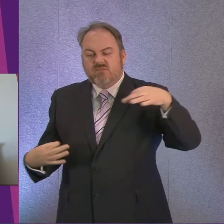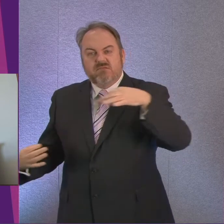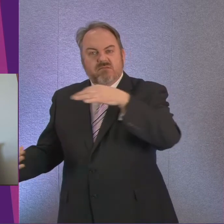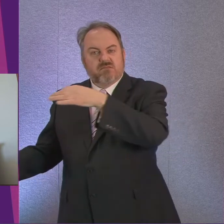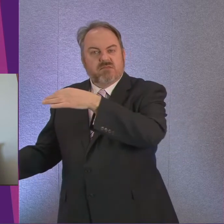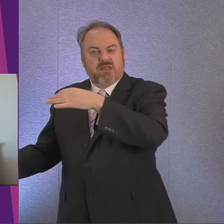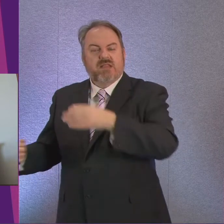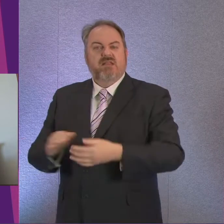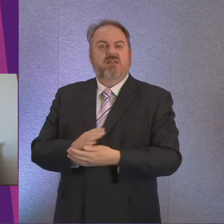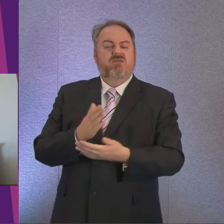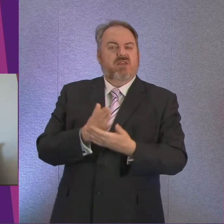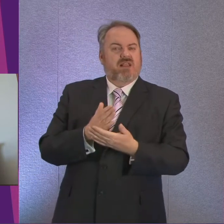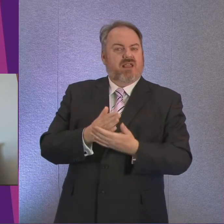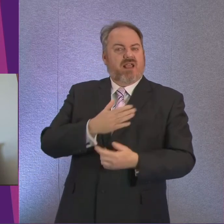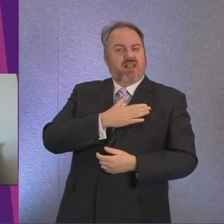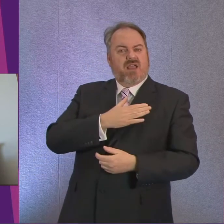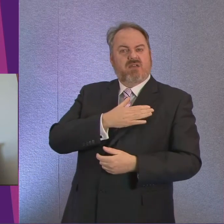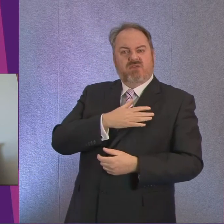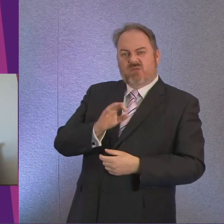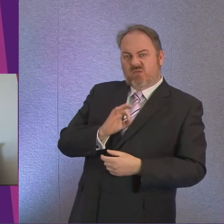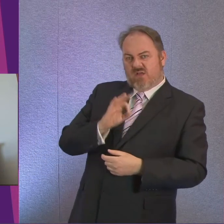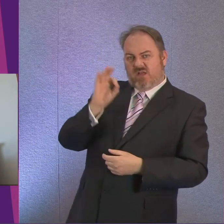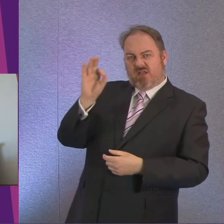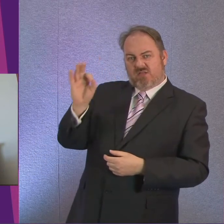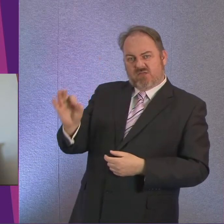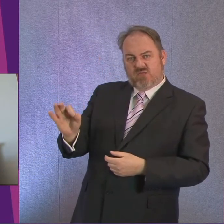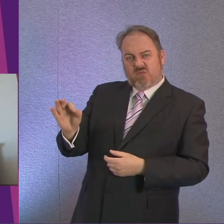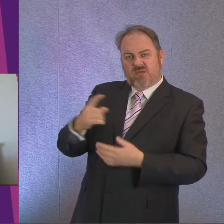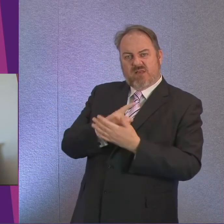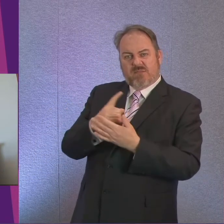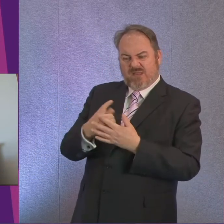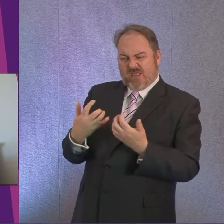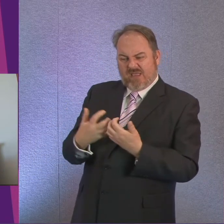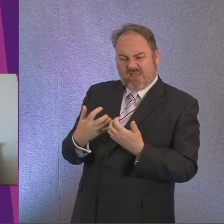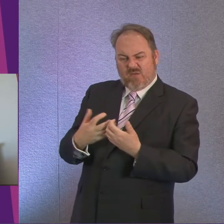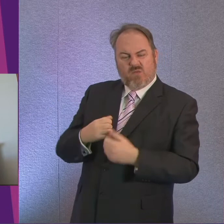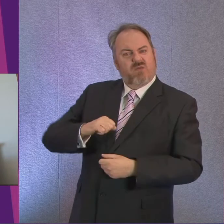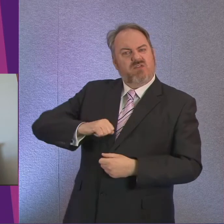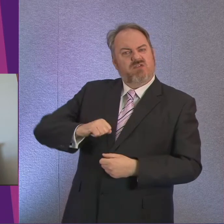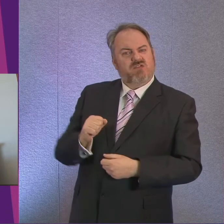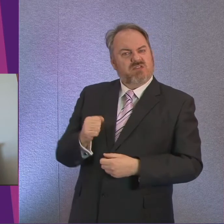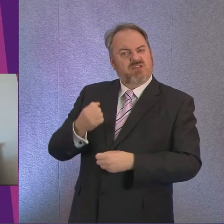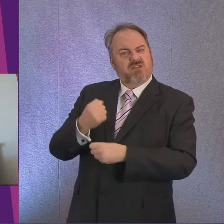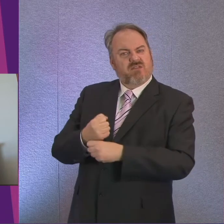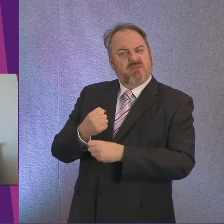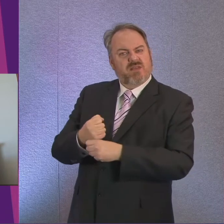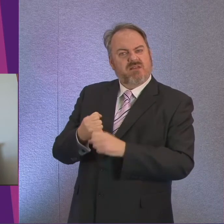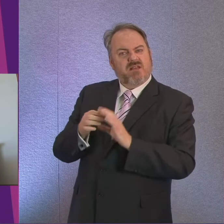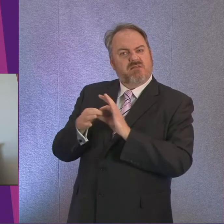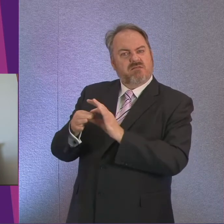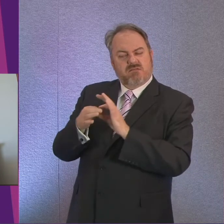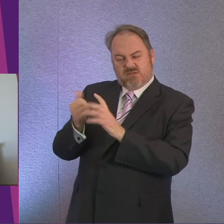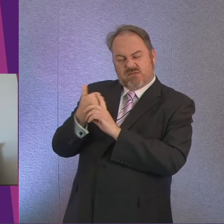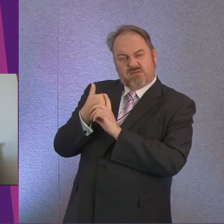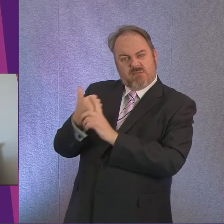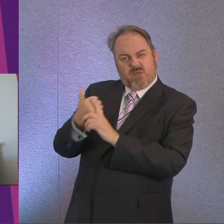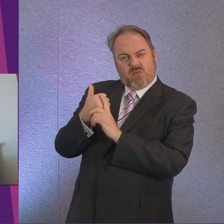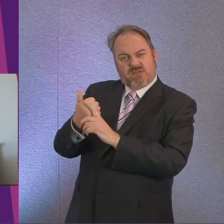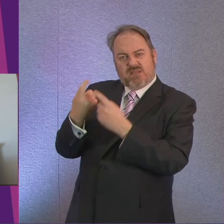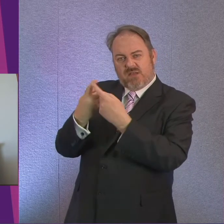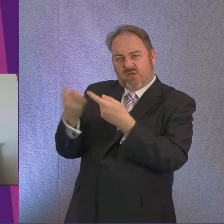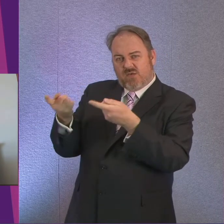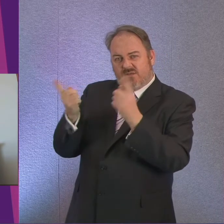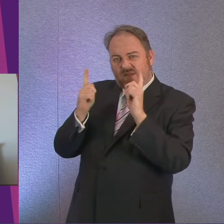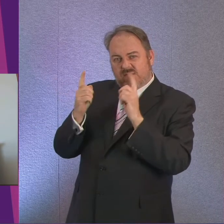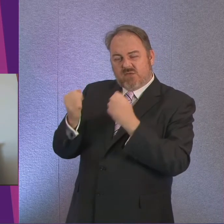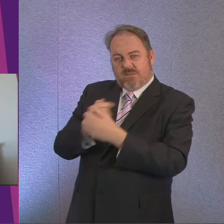that. I have a question though about what the Scottish Government's doing with regard to working with universities to ensure